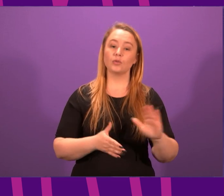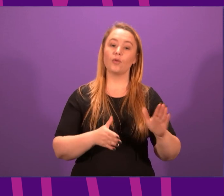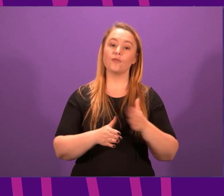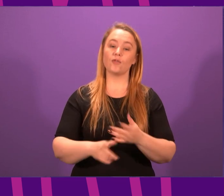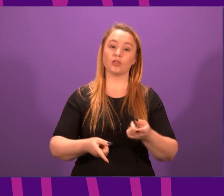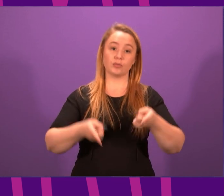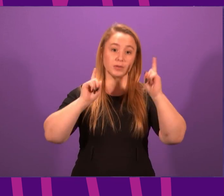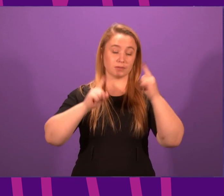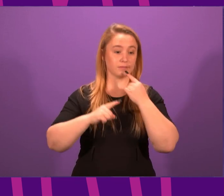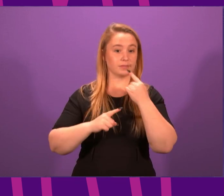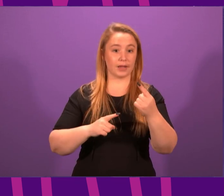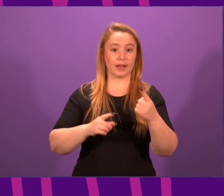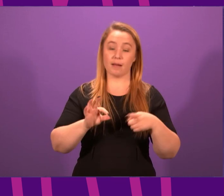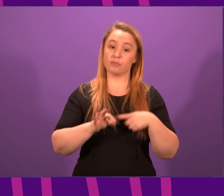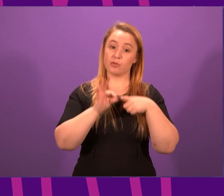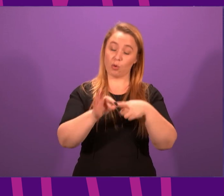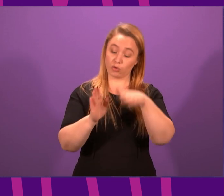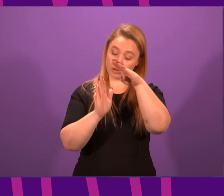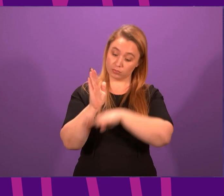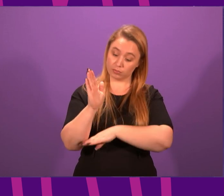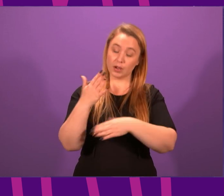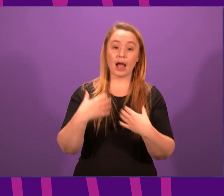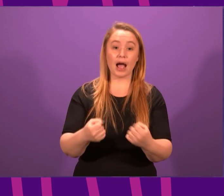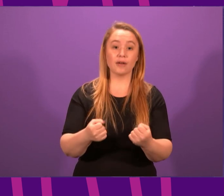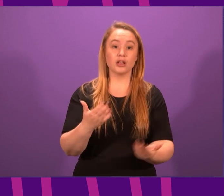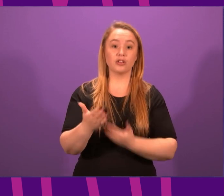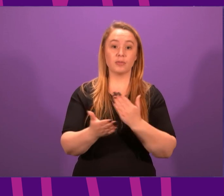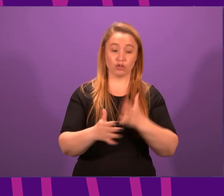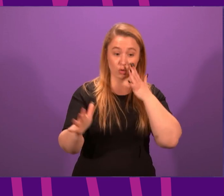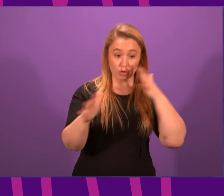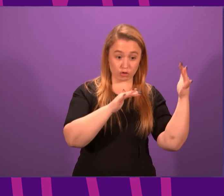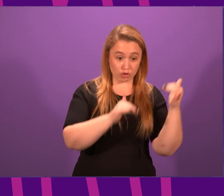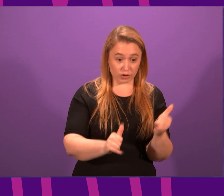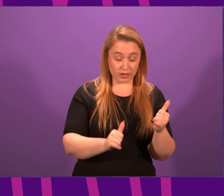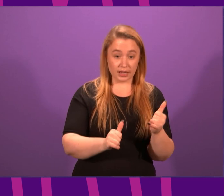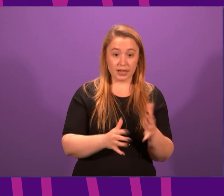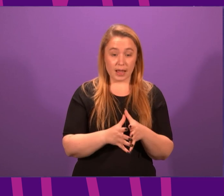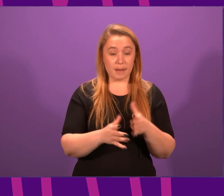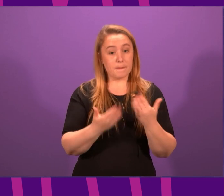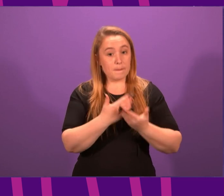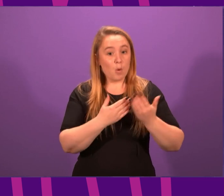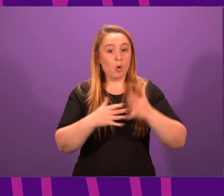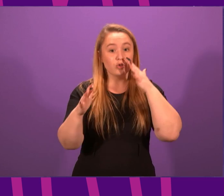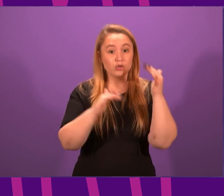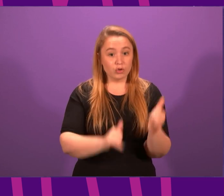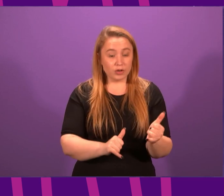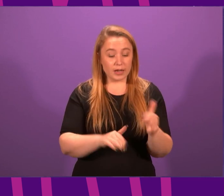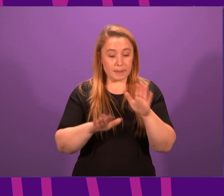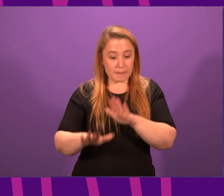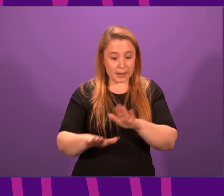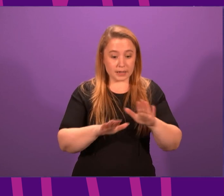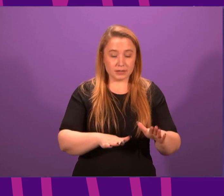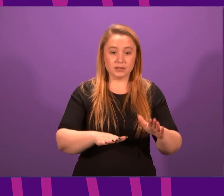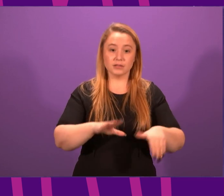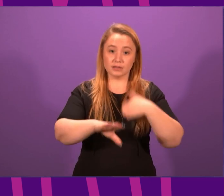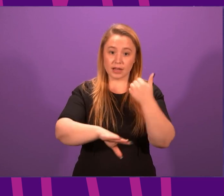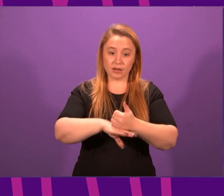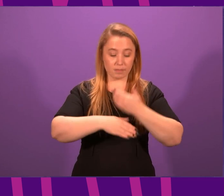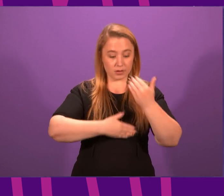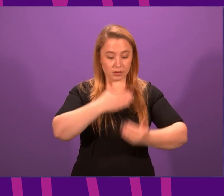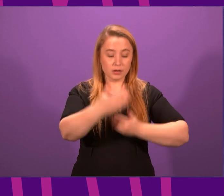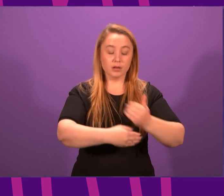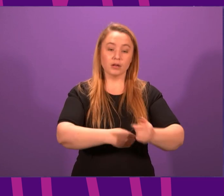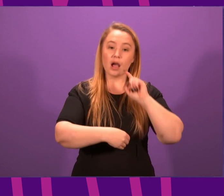have proposals to get that balance of proper scrutiny, increased scrutiny and pace in a better place, and we will continue